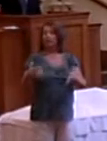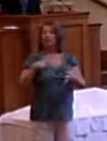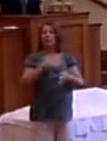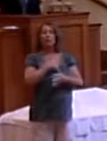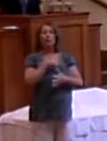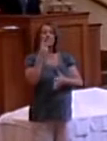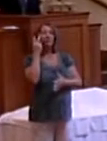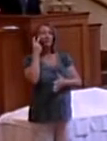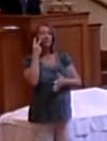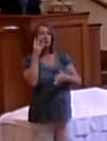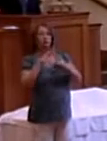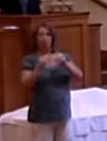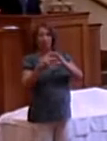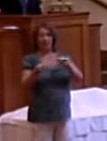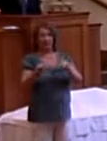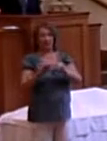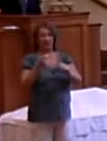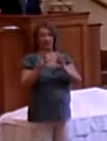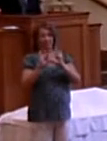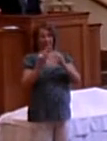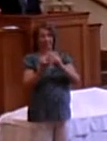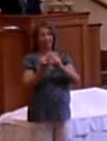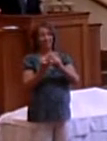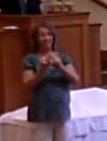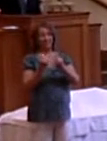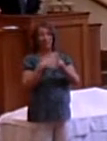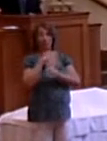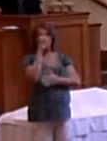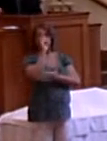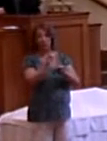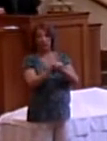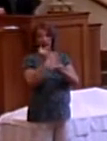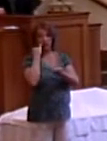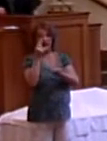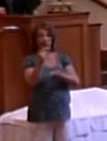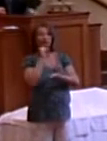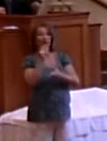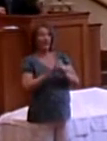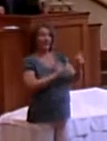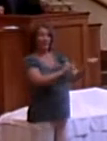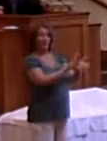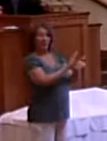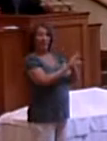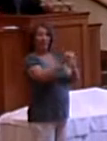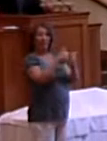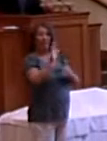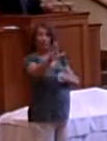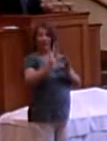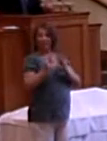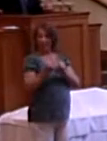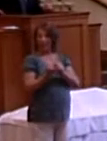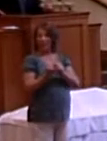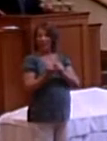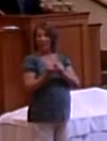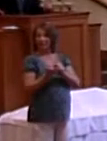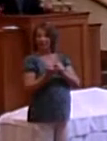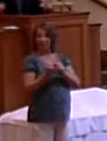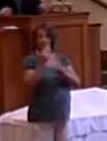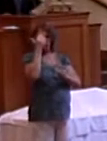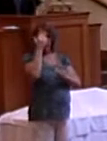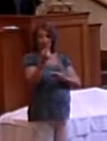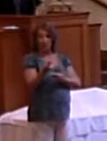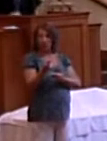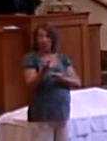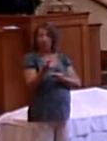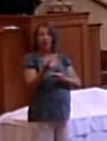of stories from families. And we are looking for those. So if you have not turned in your forms for getting to know you and you took one of those forms, we'd